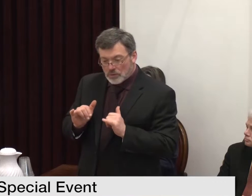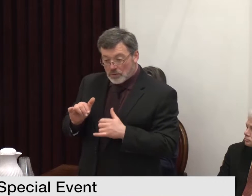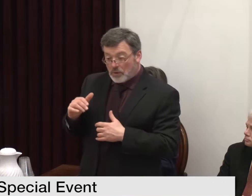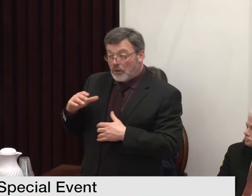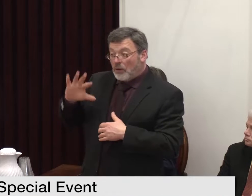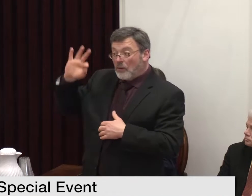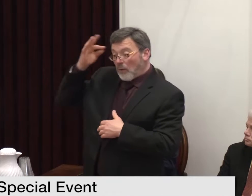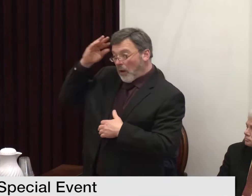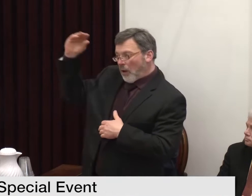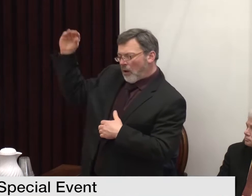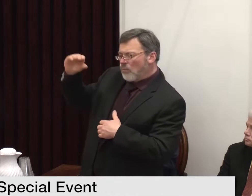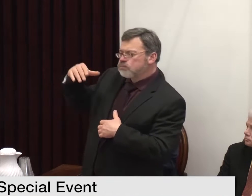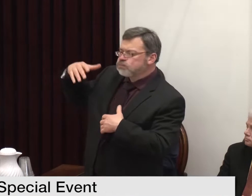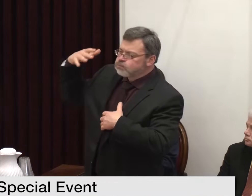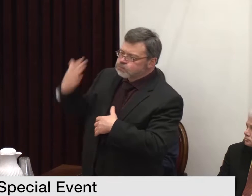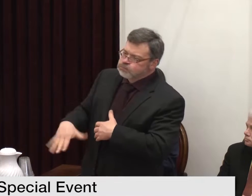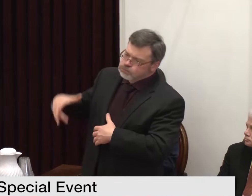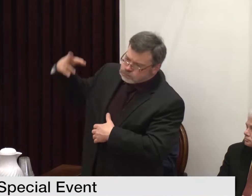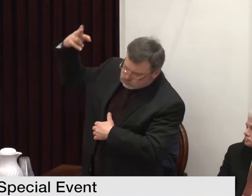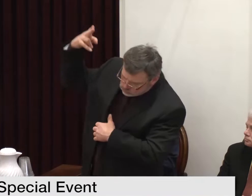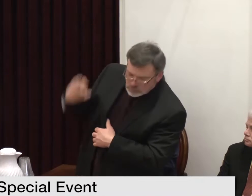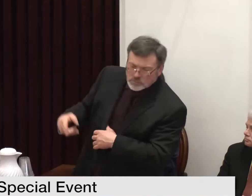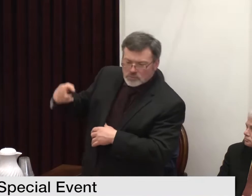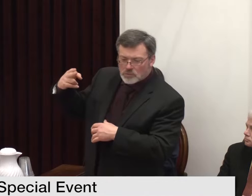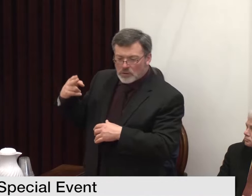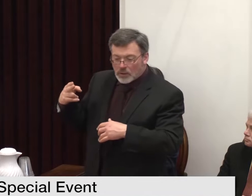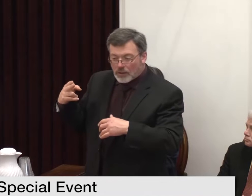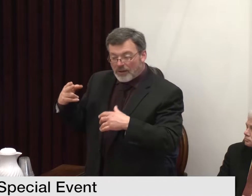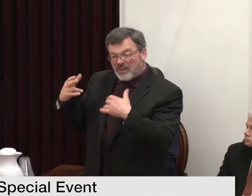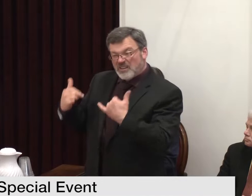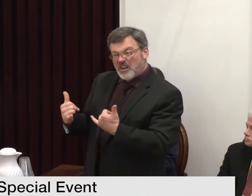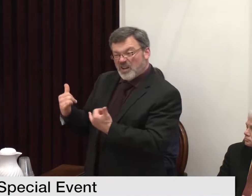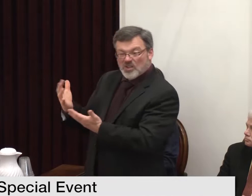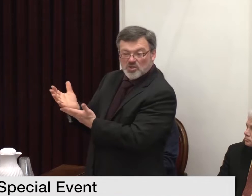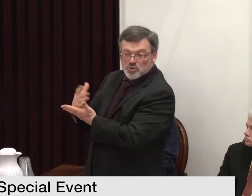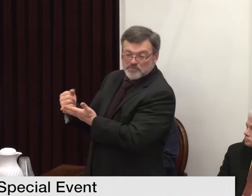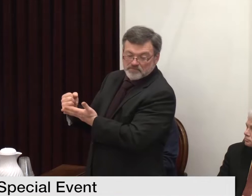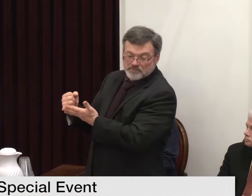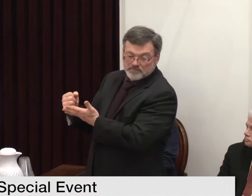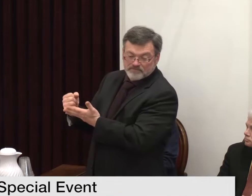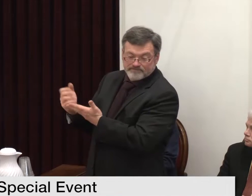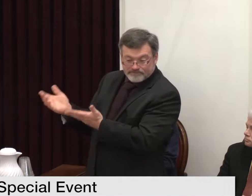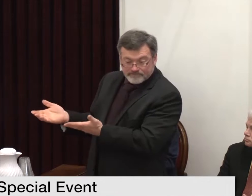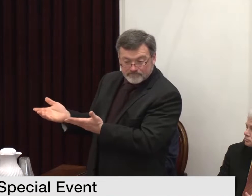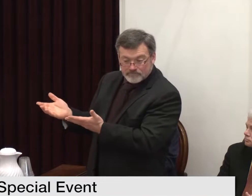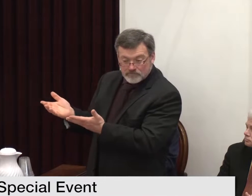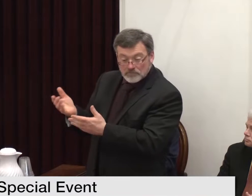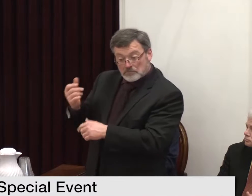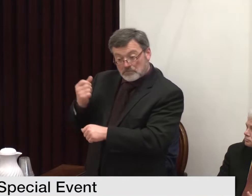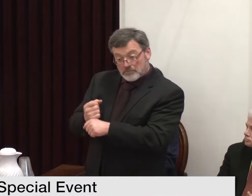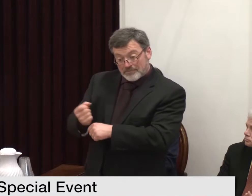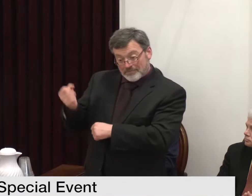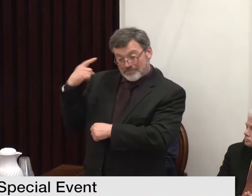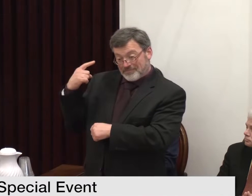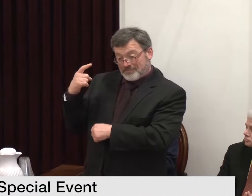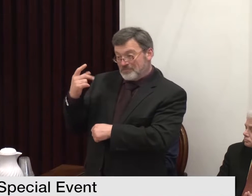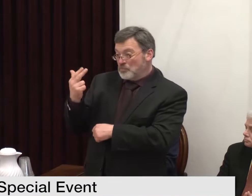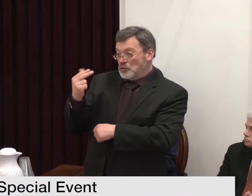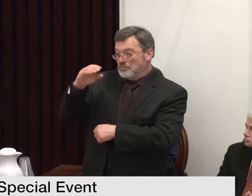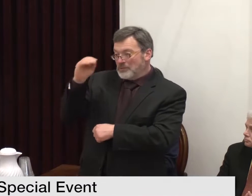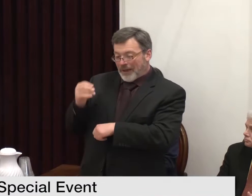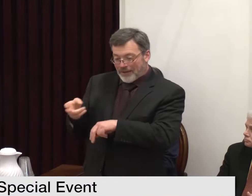us has dried up. But we still had to fund last year's 13% budget growth, which, as you